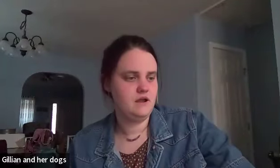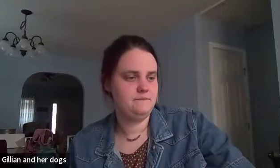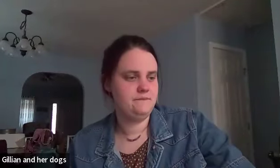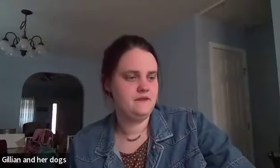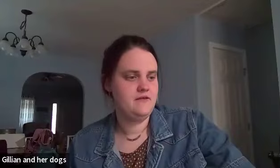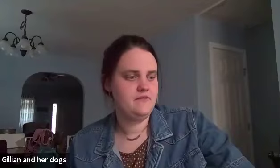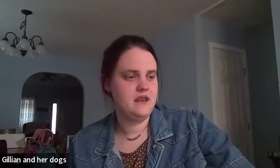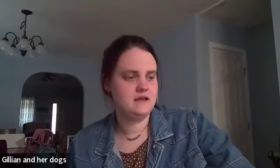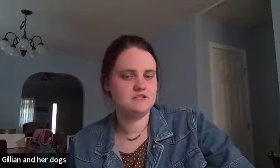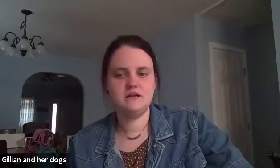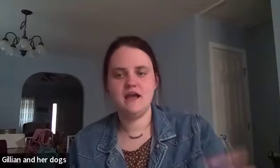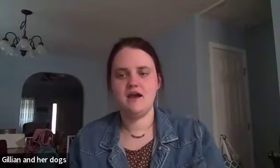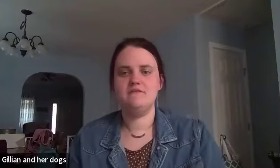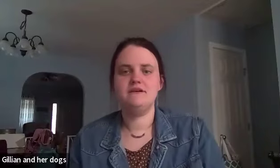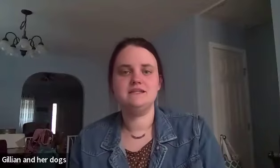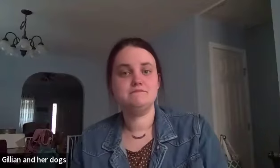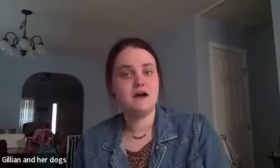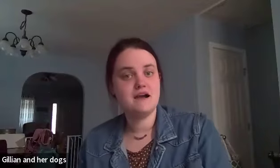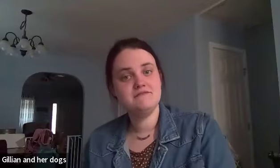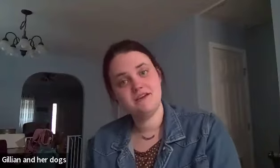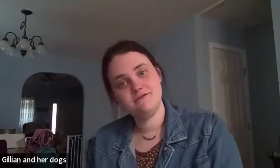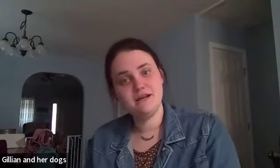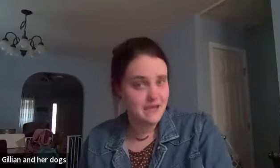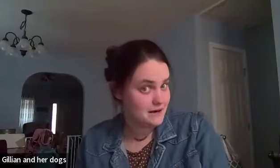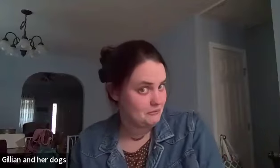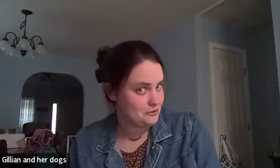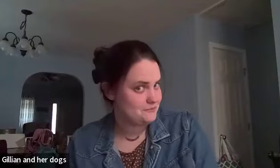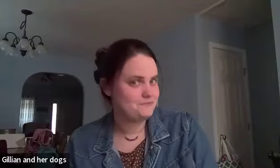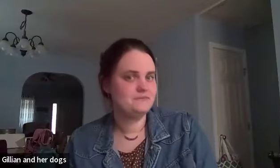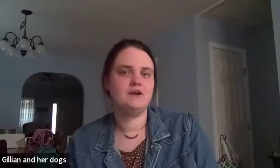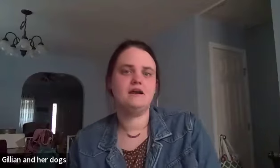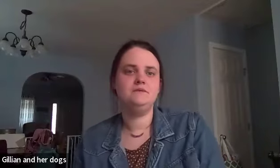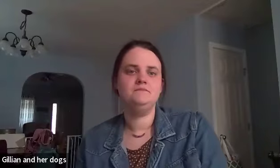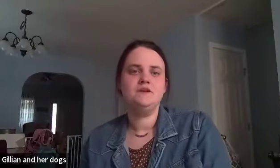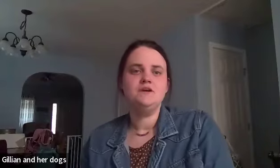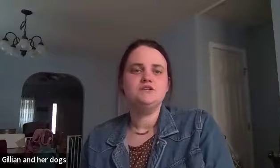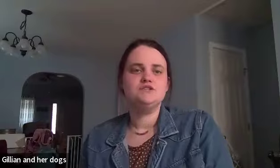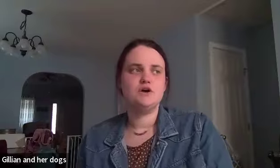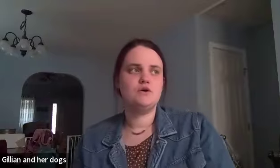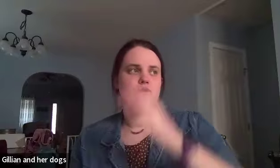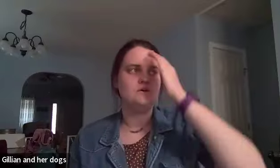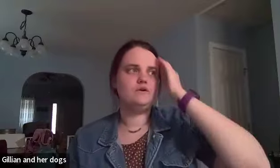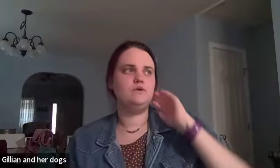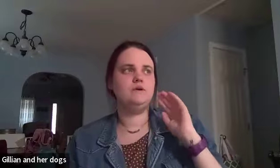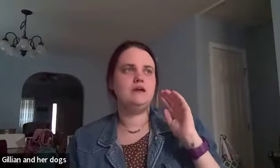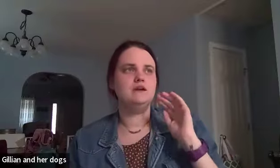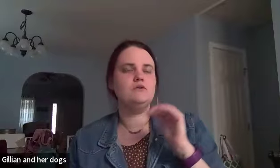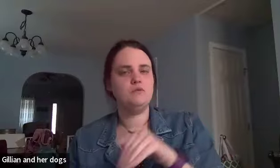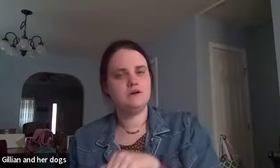right. The next one I have is my favorite animal. All right. So you can go the more